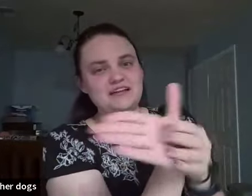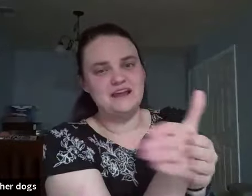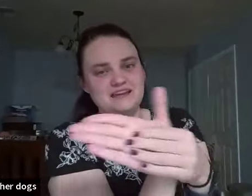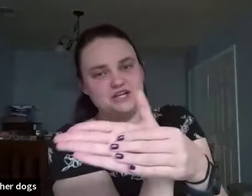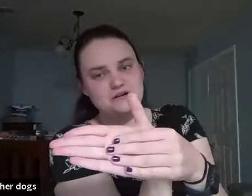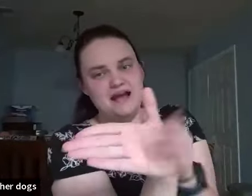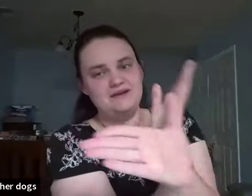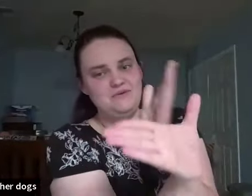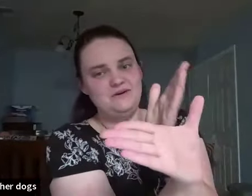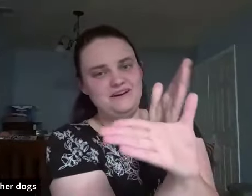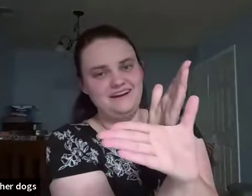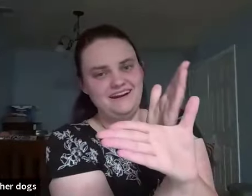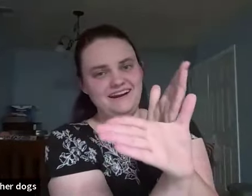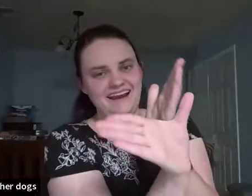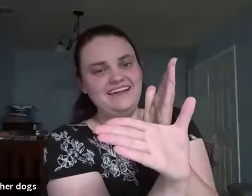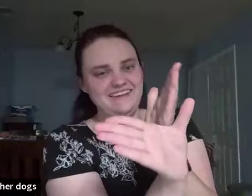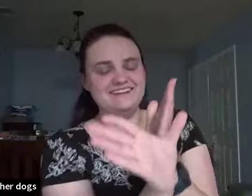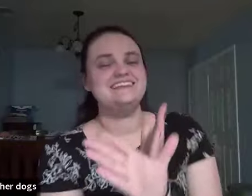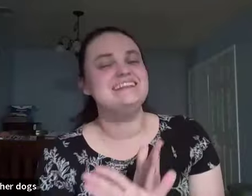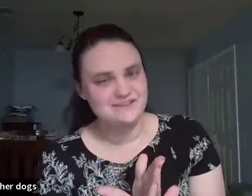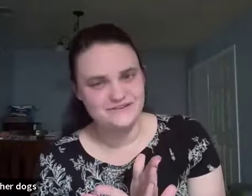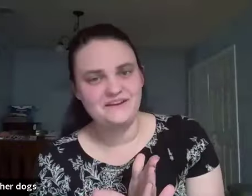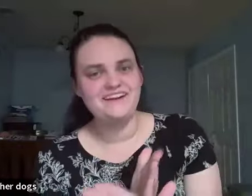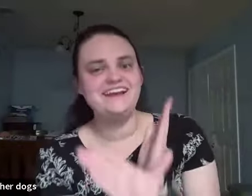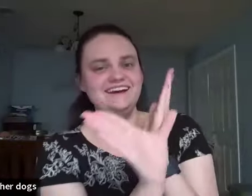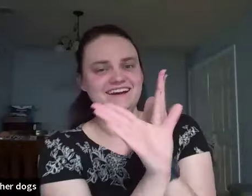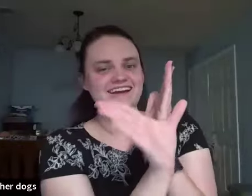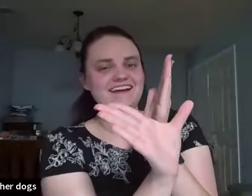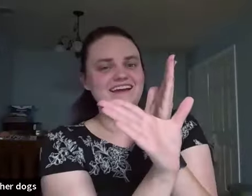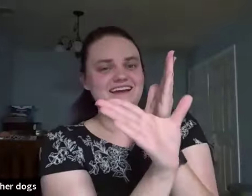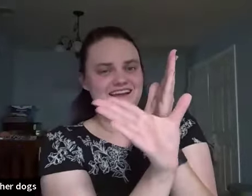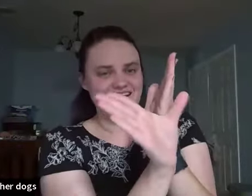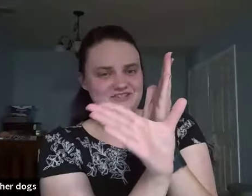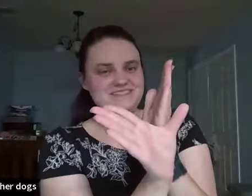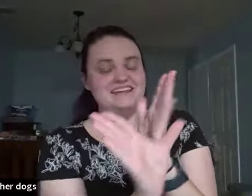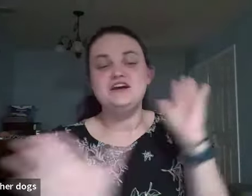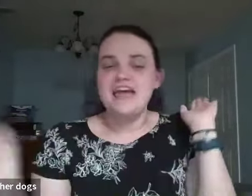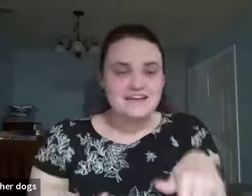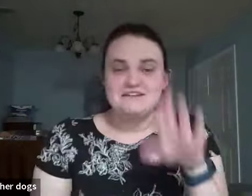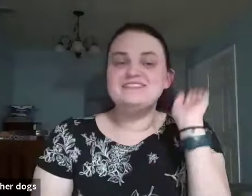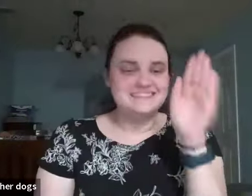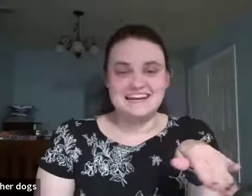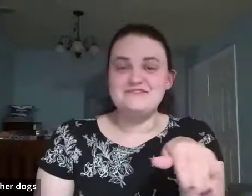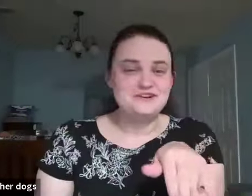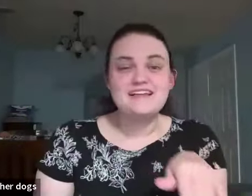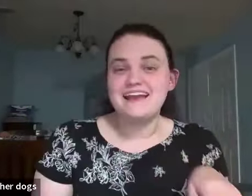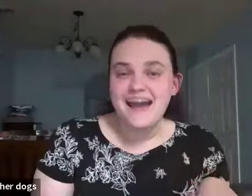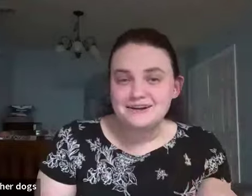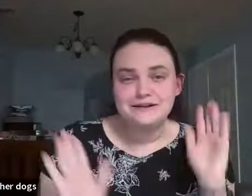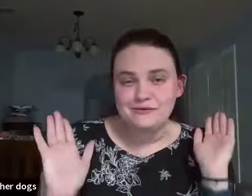let your hand turn back more. And there it is. It is a very interesting. Listen, if you're like, I don't need to